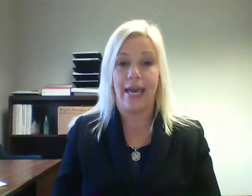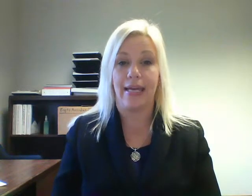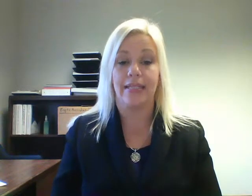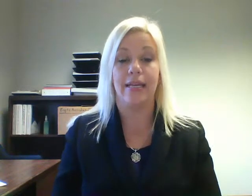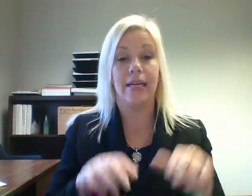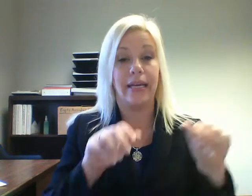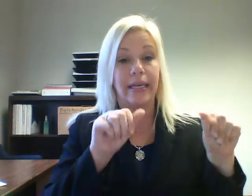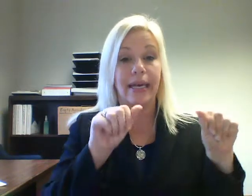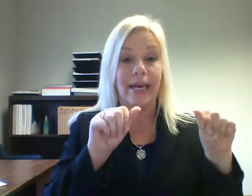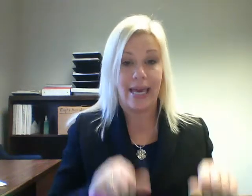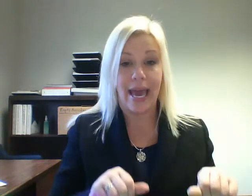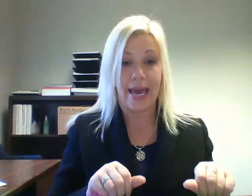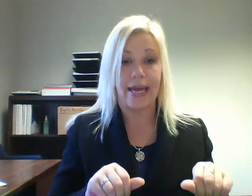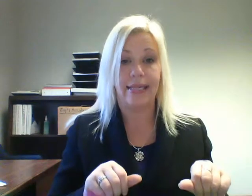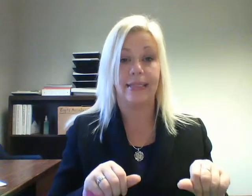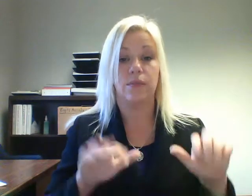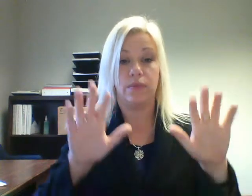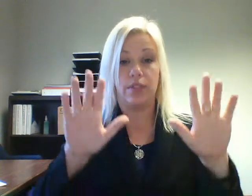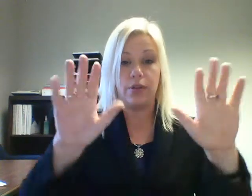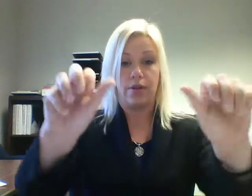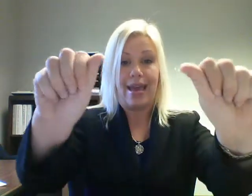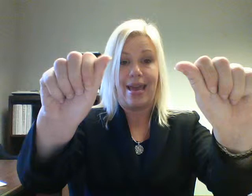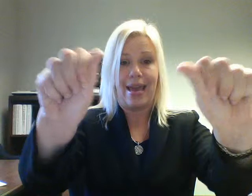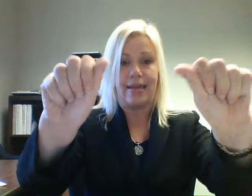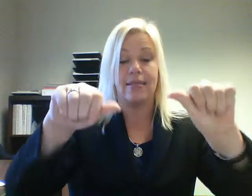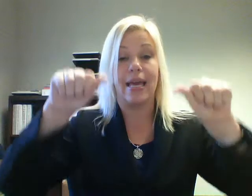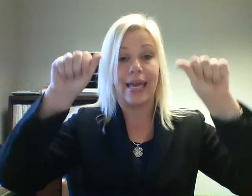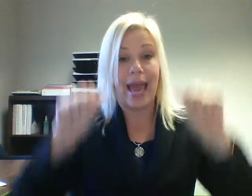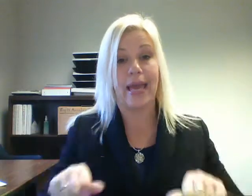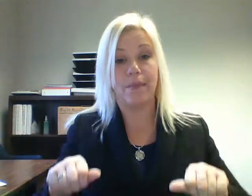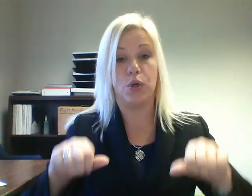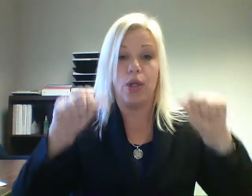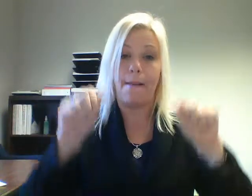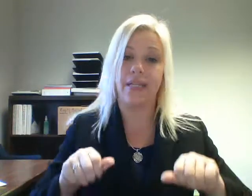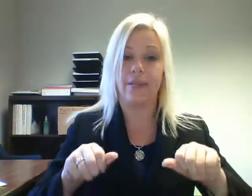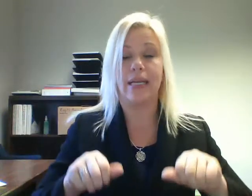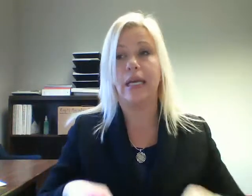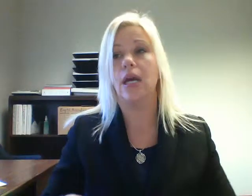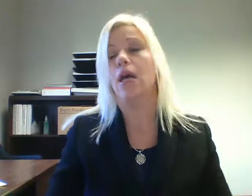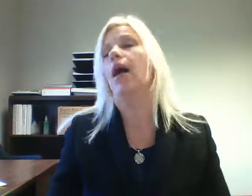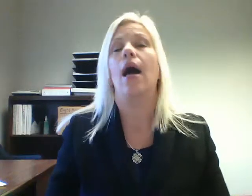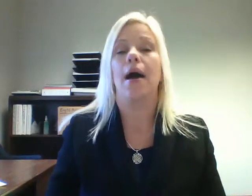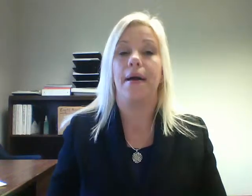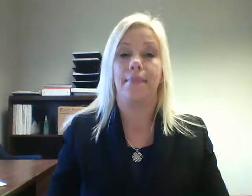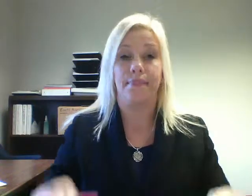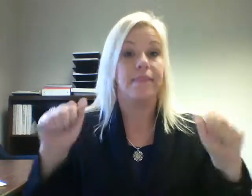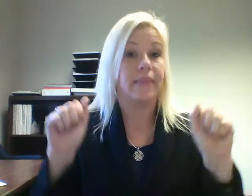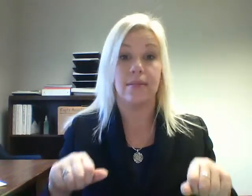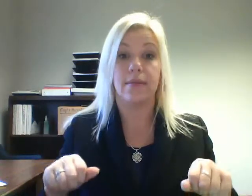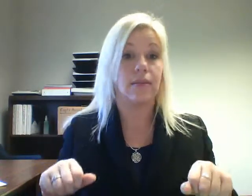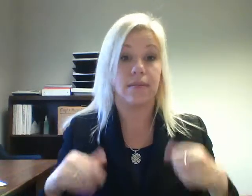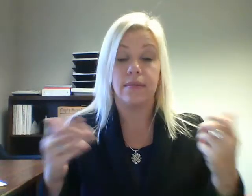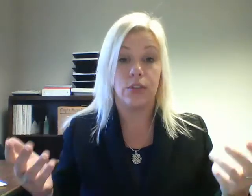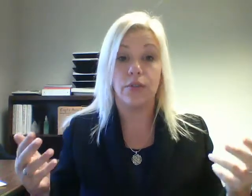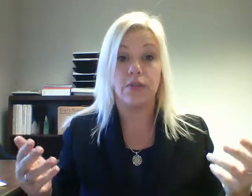can't. Can with your A hands, like able, ability, that you can use